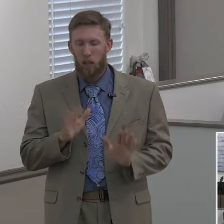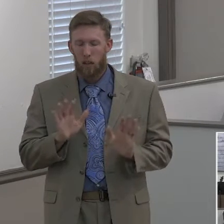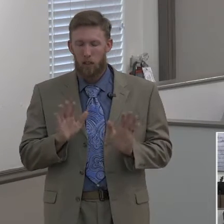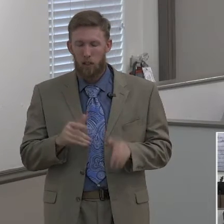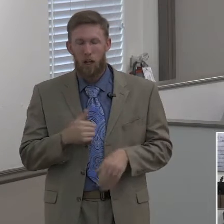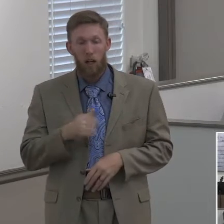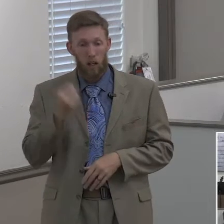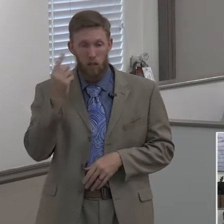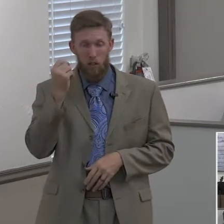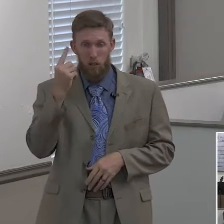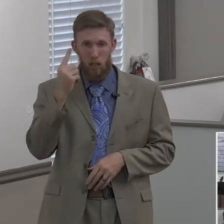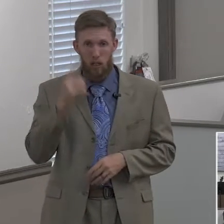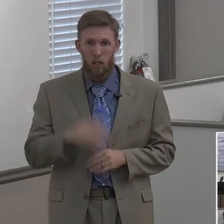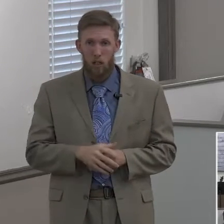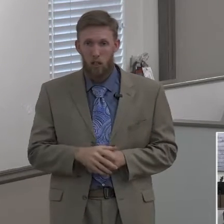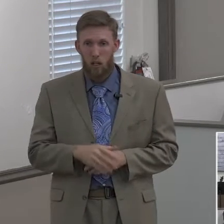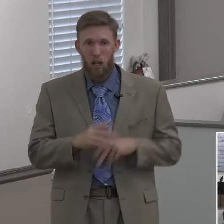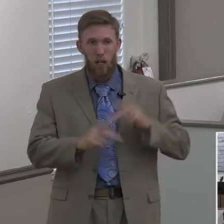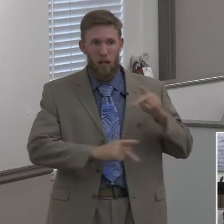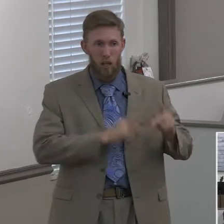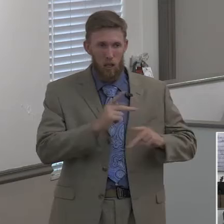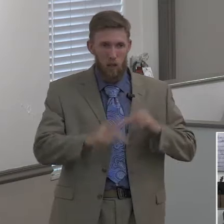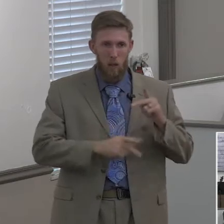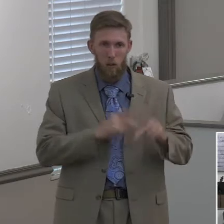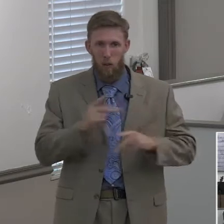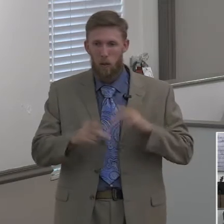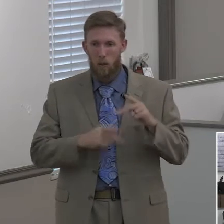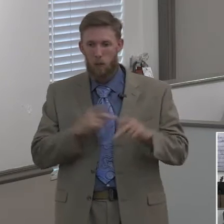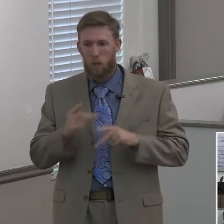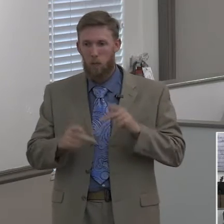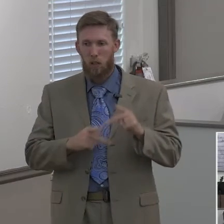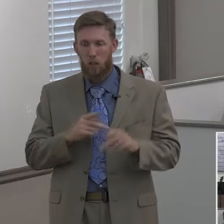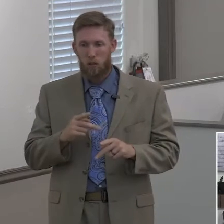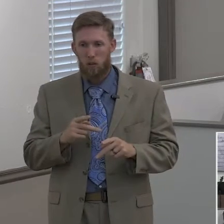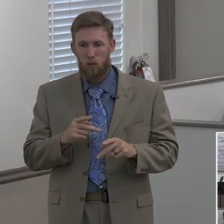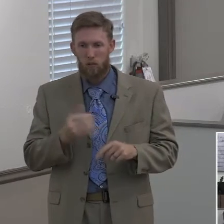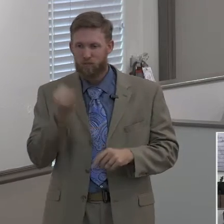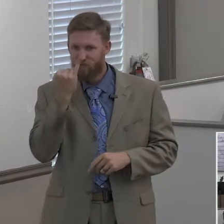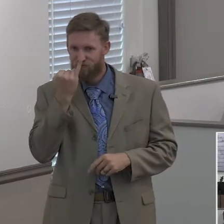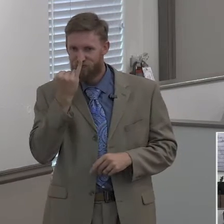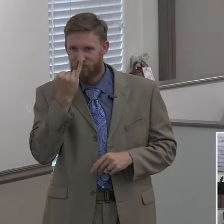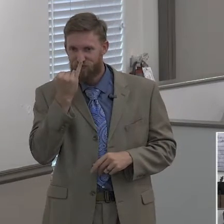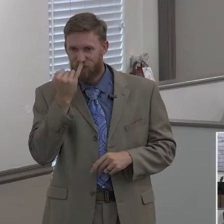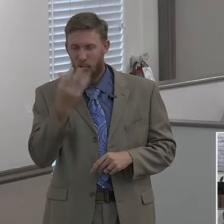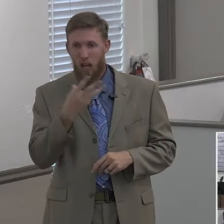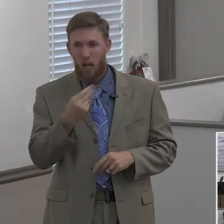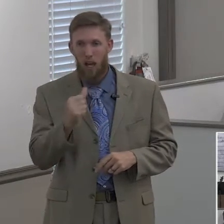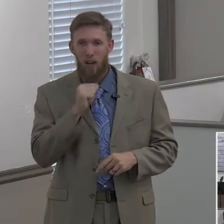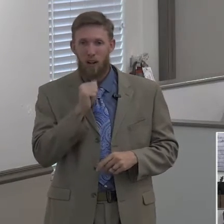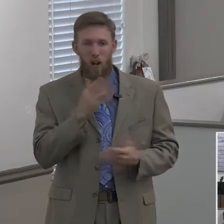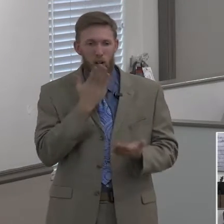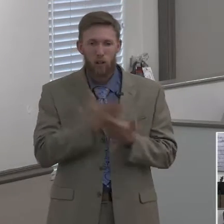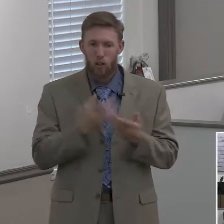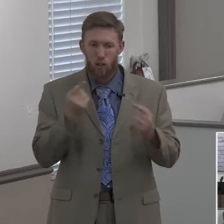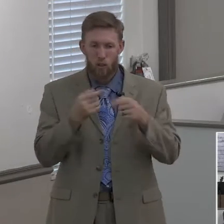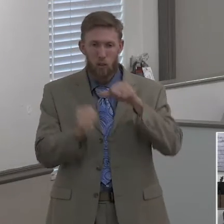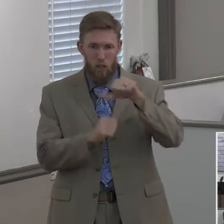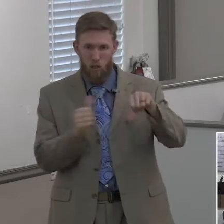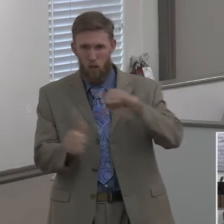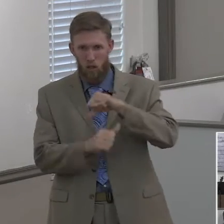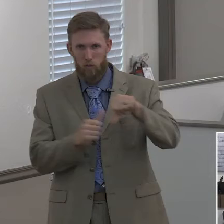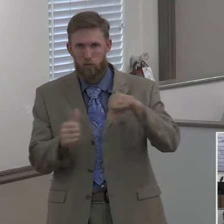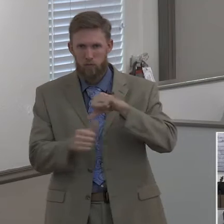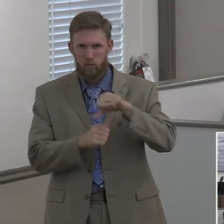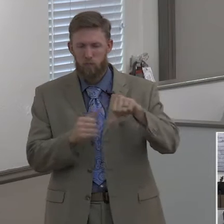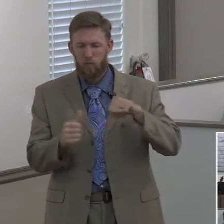And I realize that, you know, people treat each other poorly because they're immature. Spiritually immature and